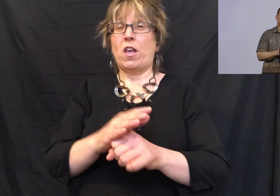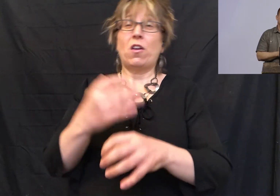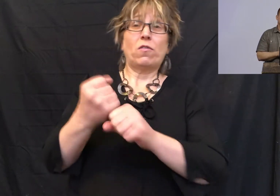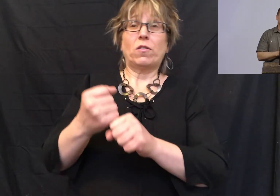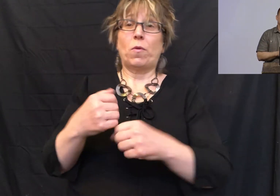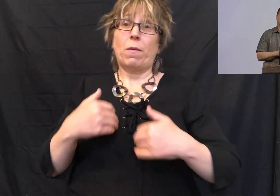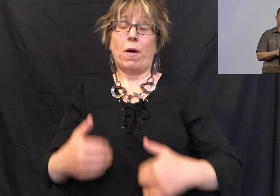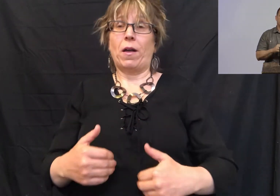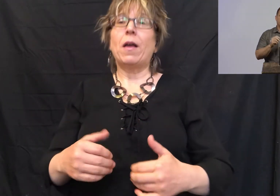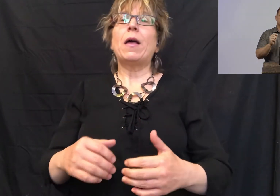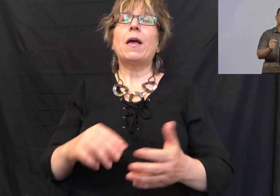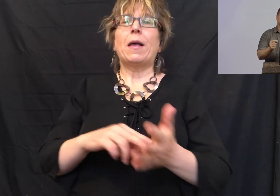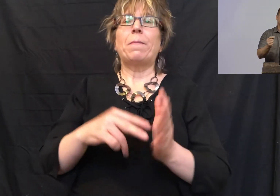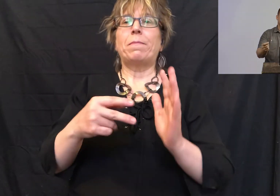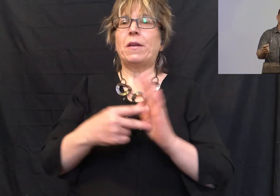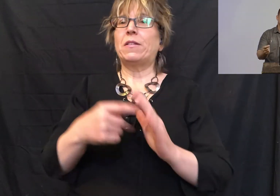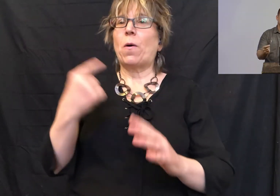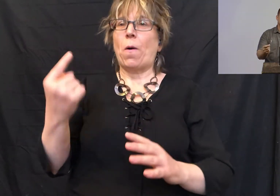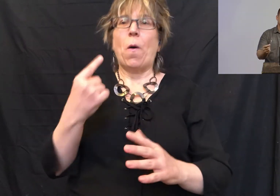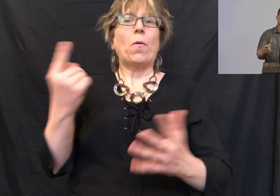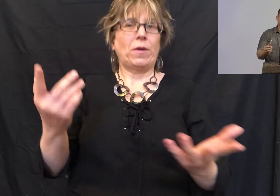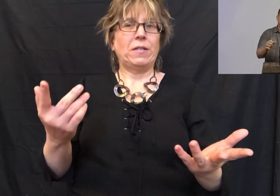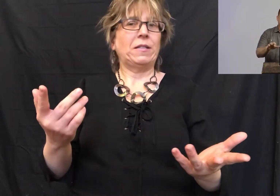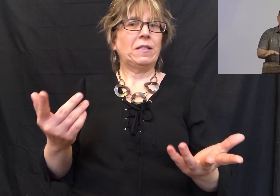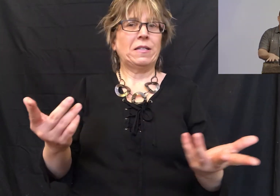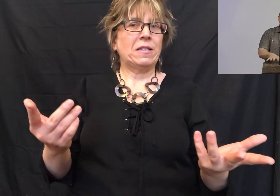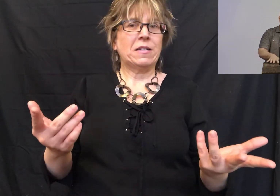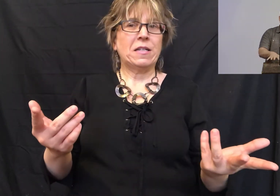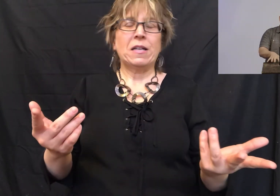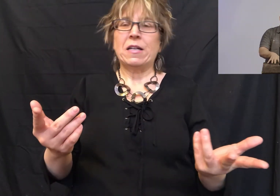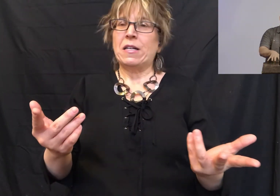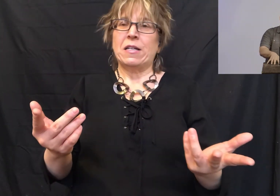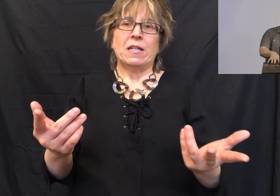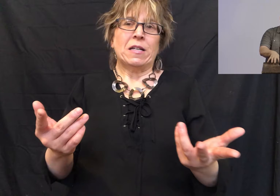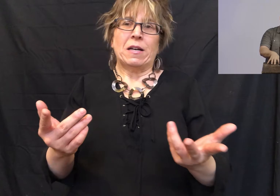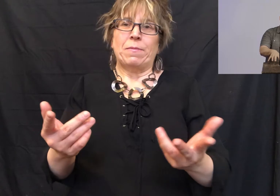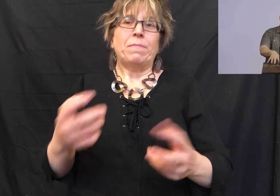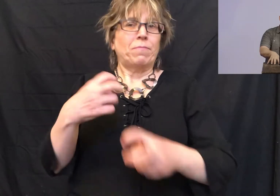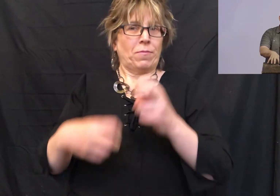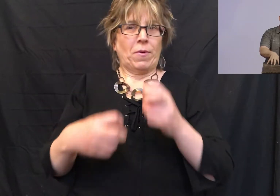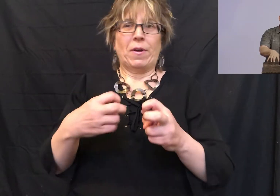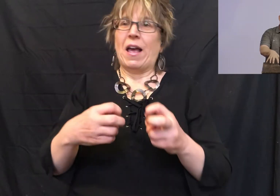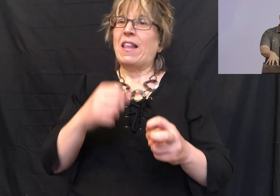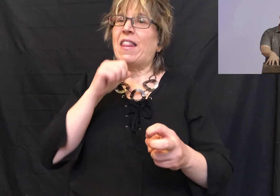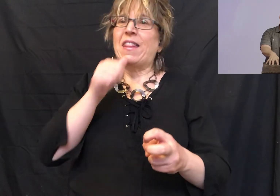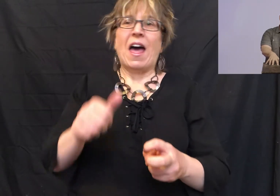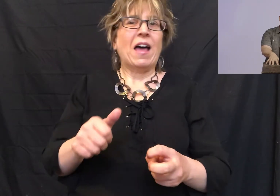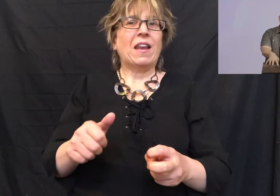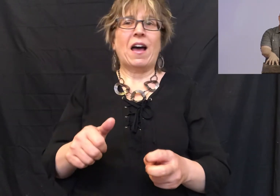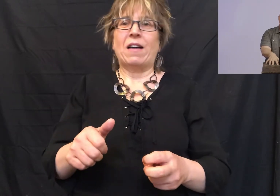can't fully trust them with your body, there'll always be inhibition. And inhibition doesn't work real well